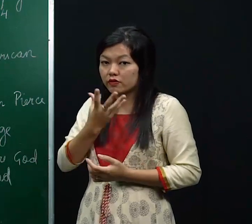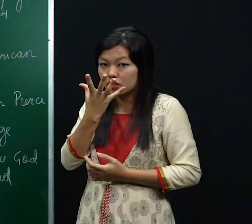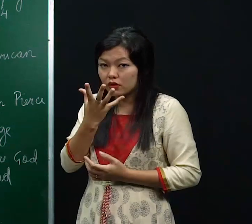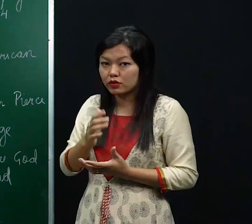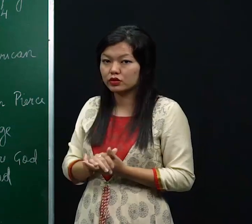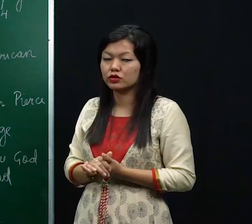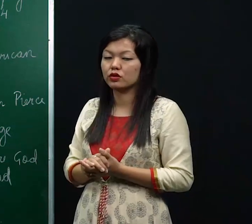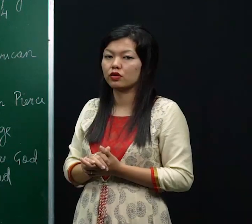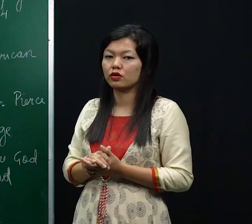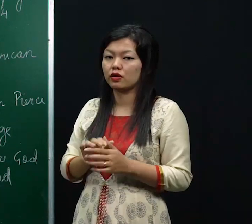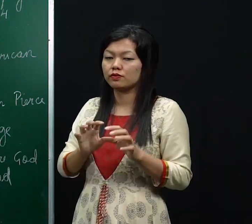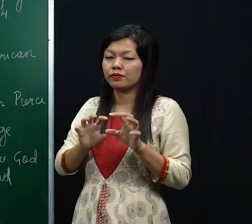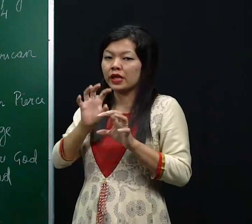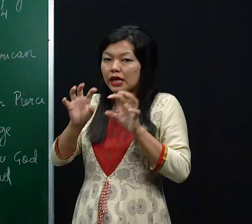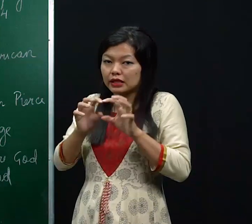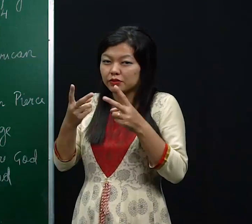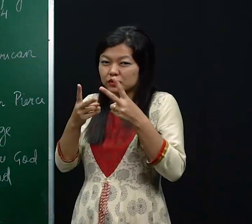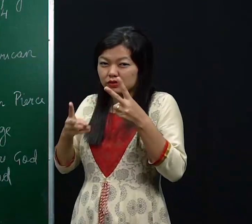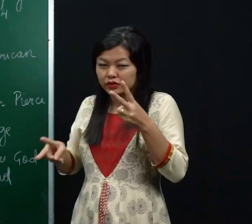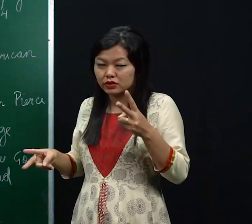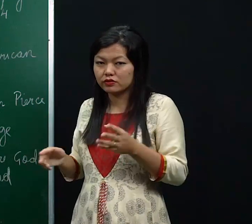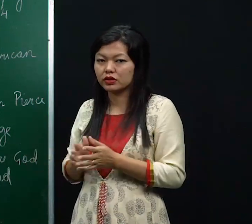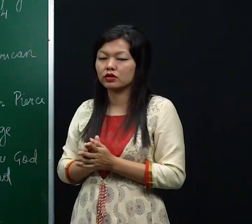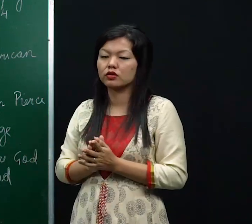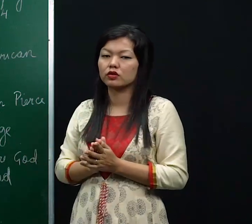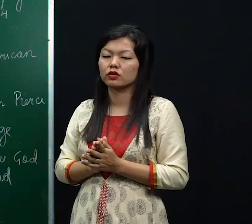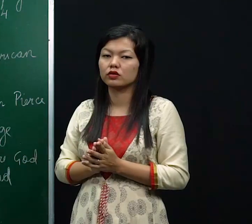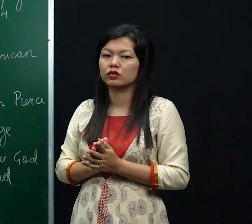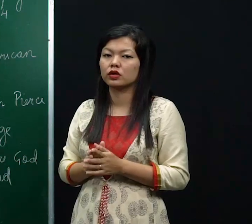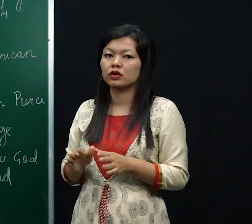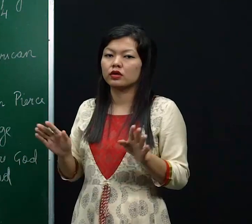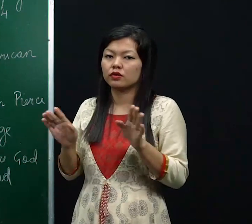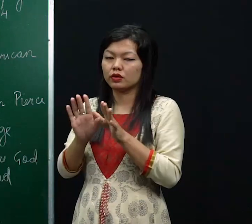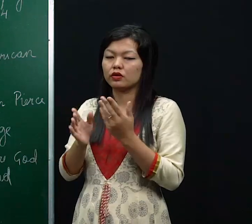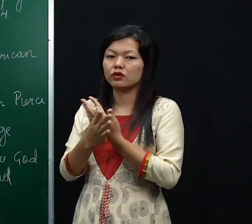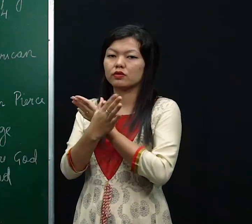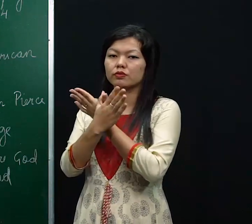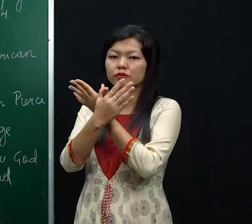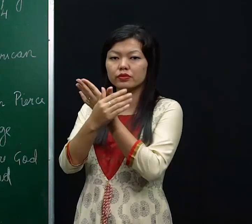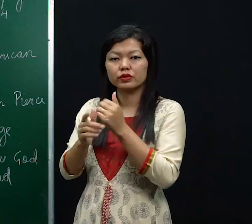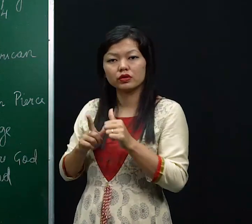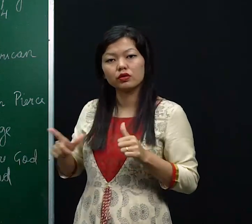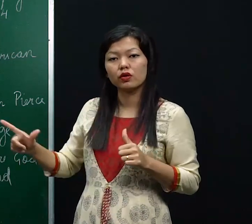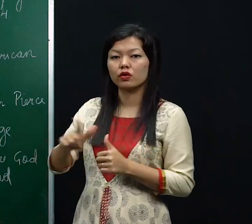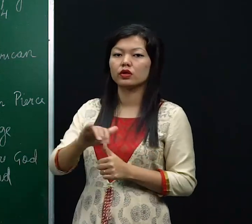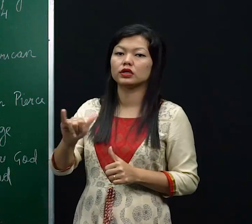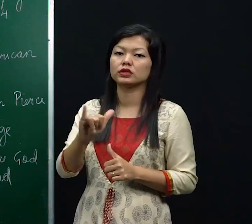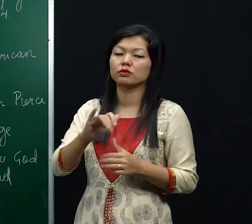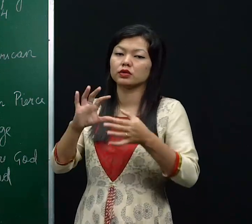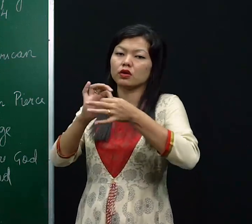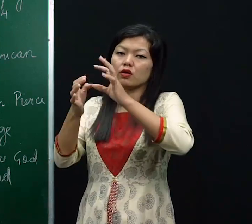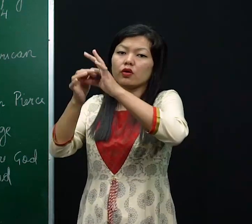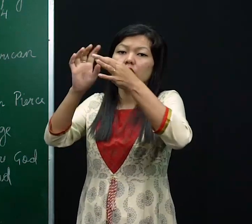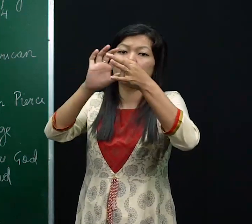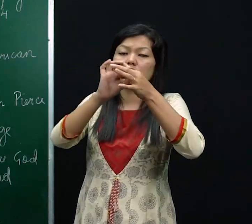in the wild animals are like their brothers, and they are all interconnected with one another. And so how